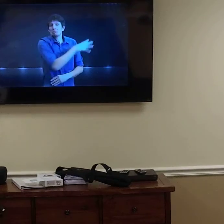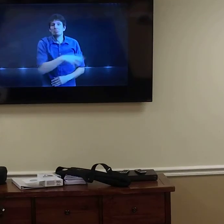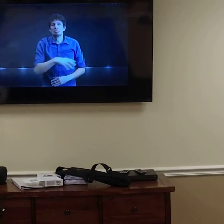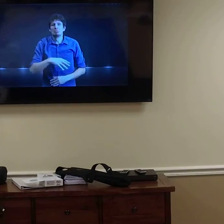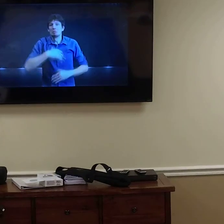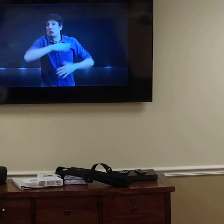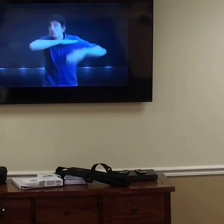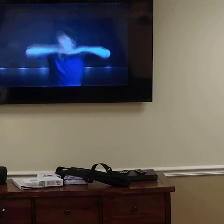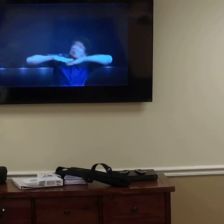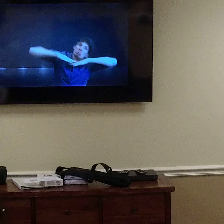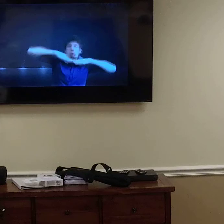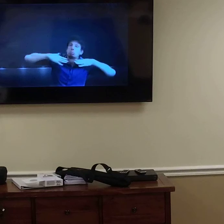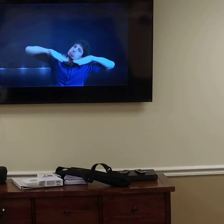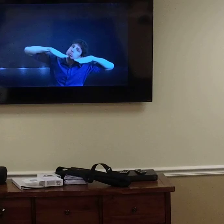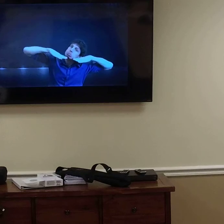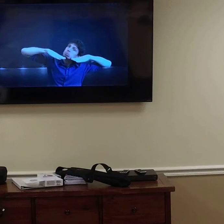So everything's getting scanned.